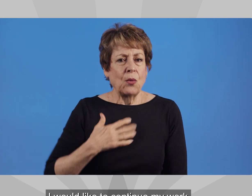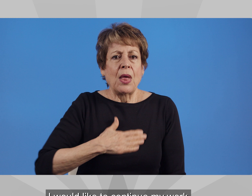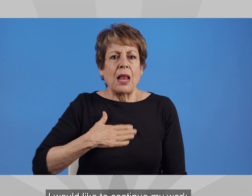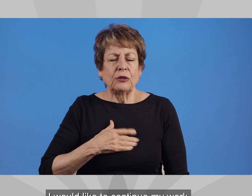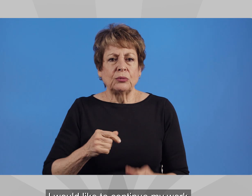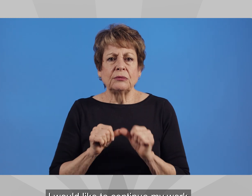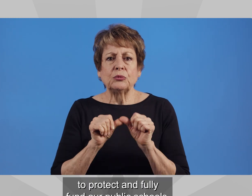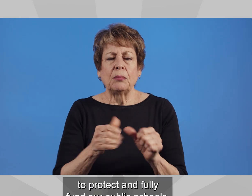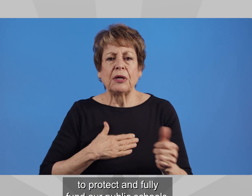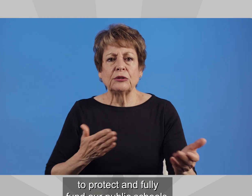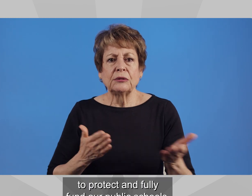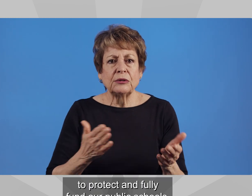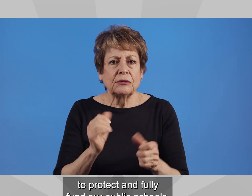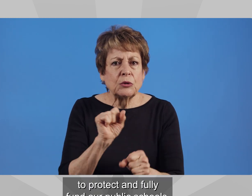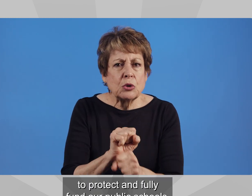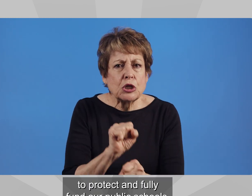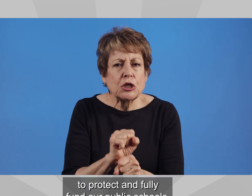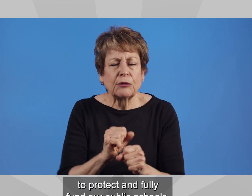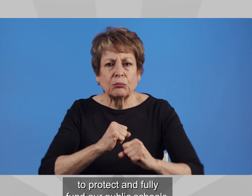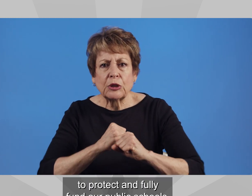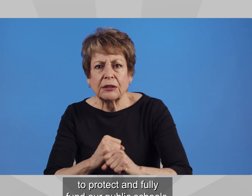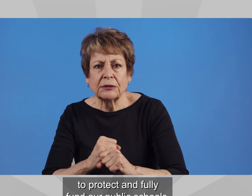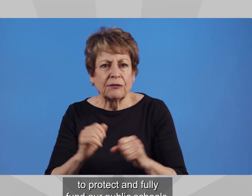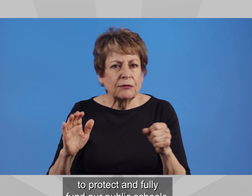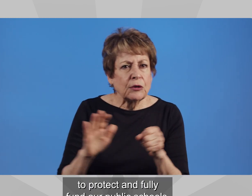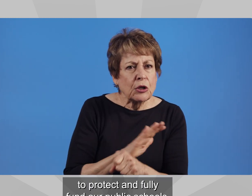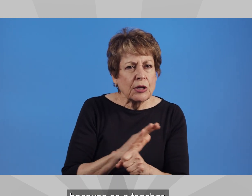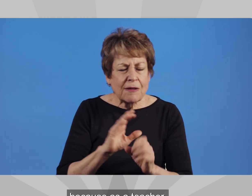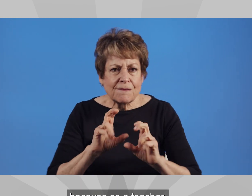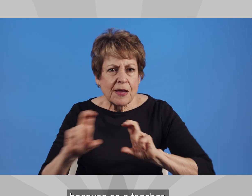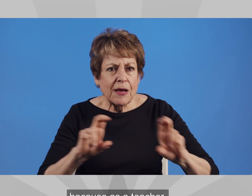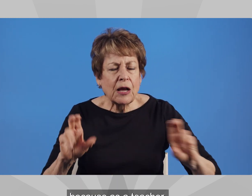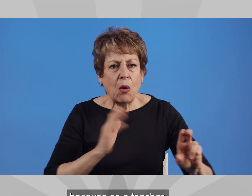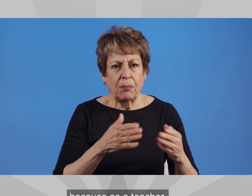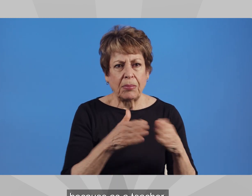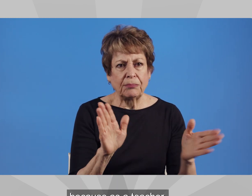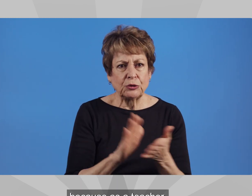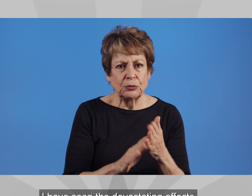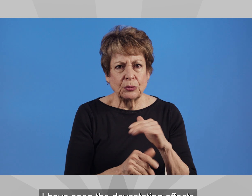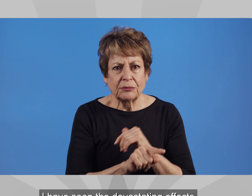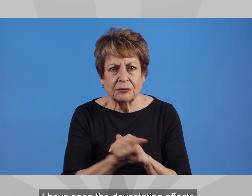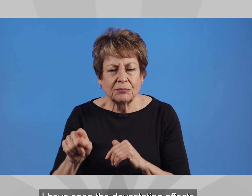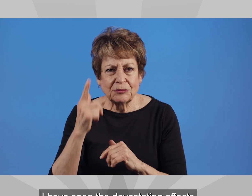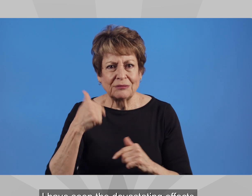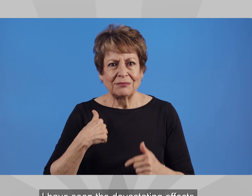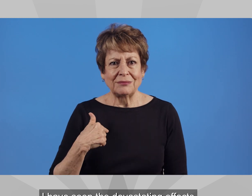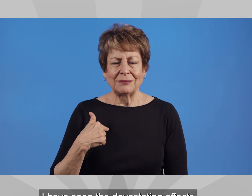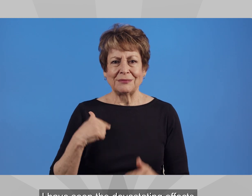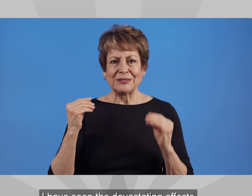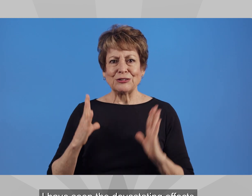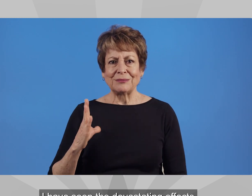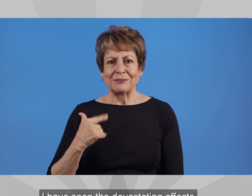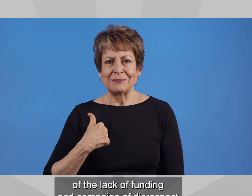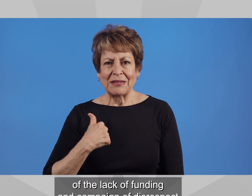like to continue my work to protect and fully fund our public schools because, as a teacher, I have seen the